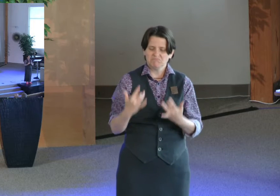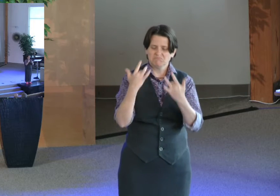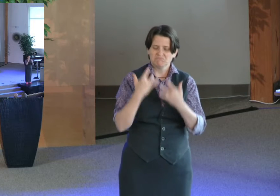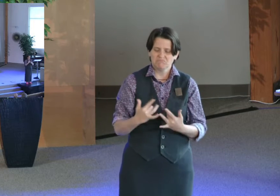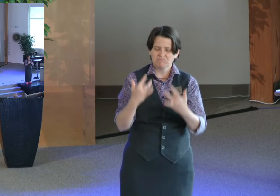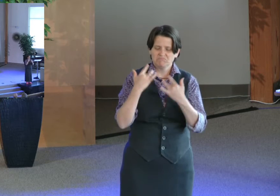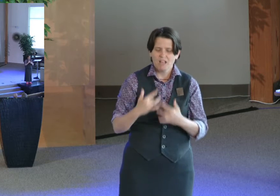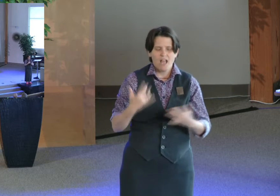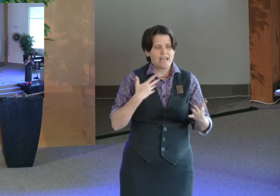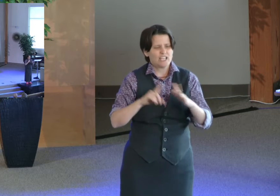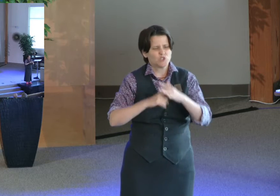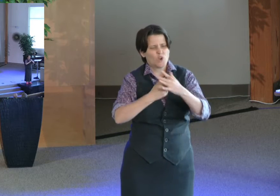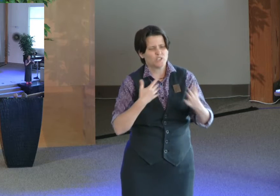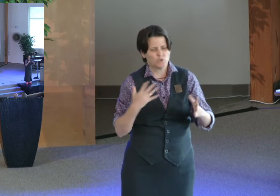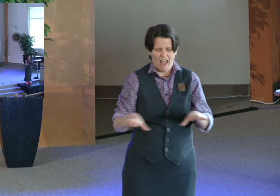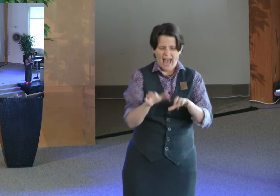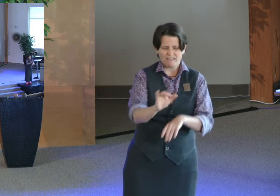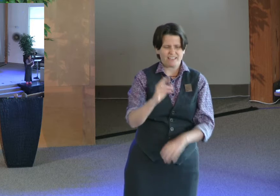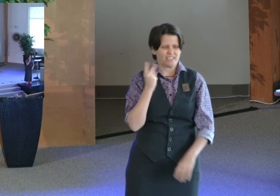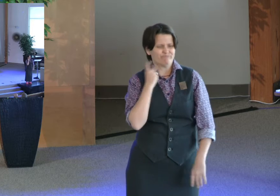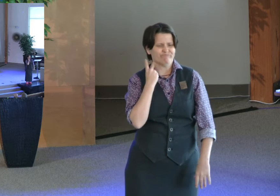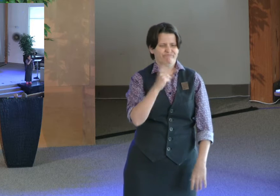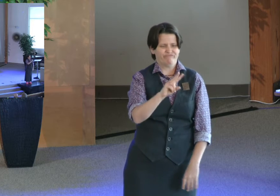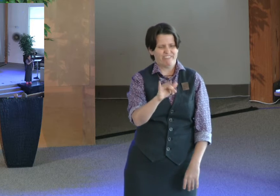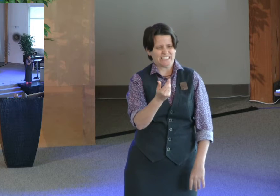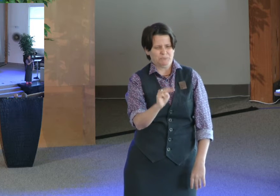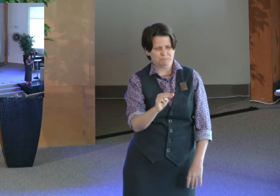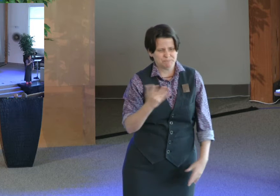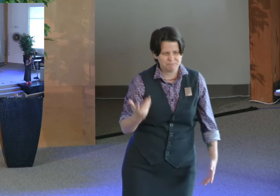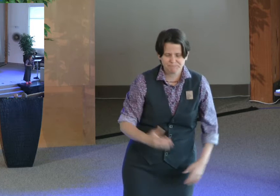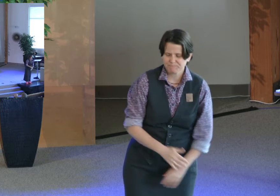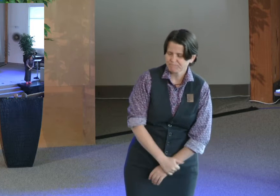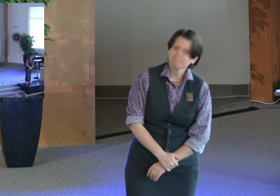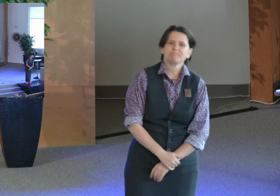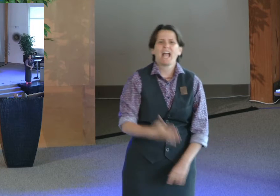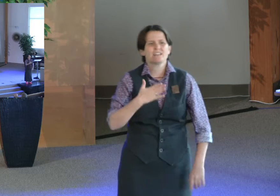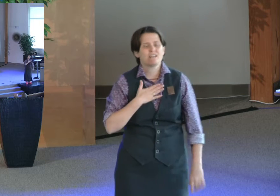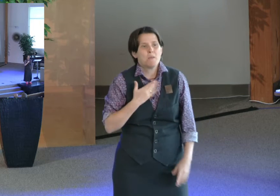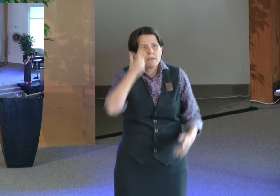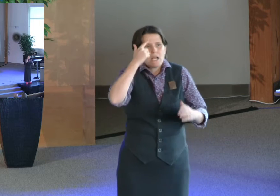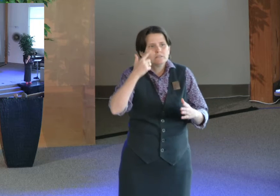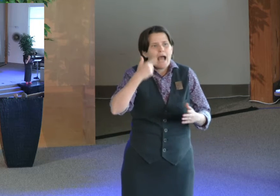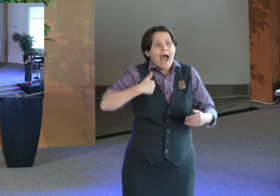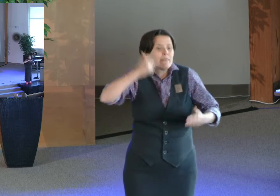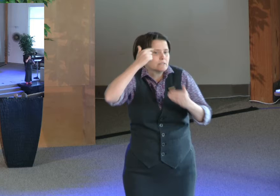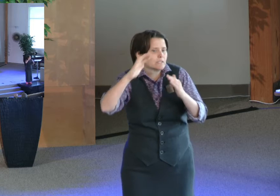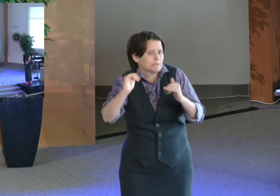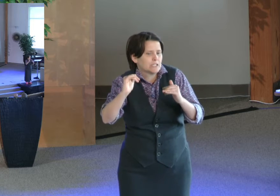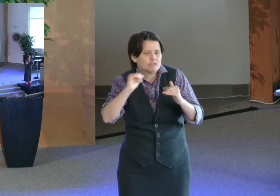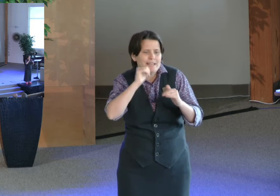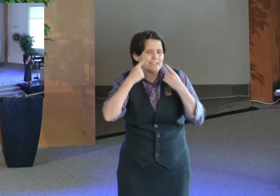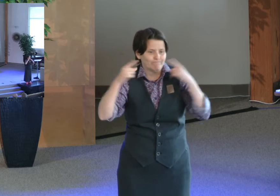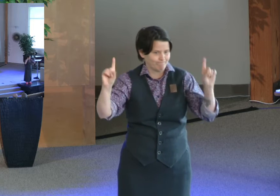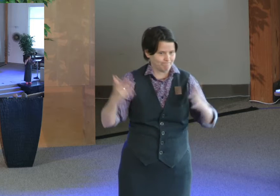expected. And my heart was broken, and I was mean, and I said some mean things, and I wasn't